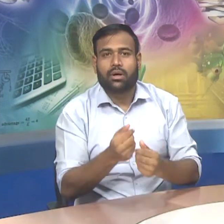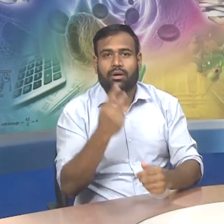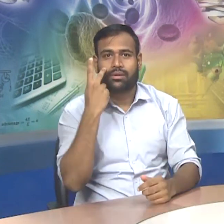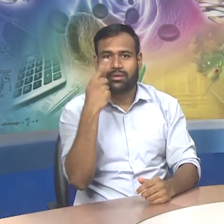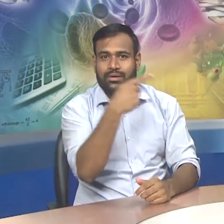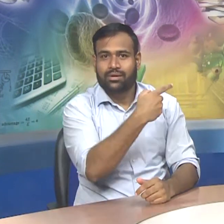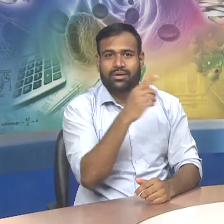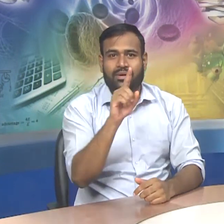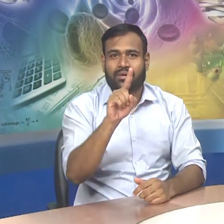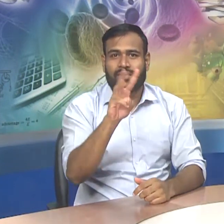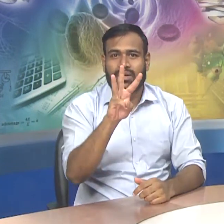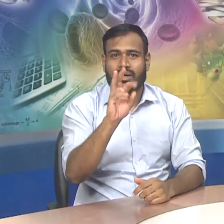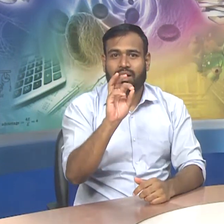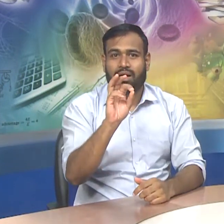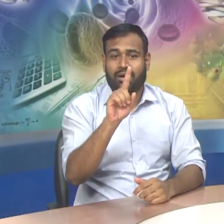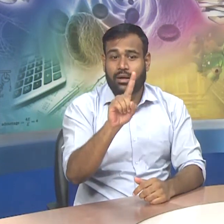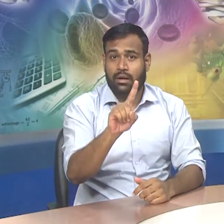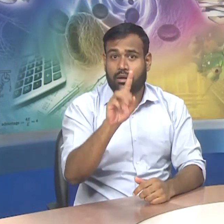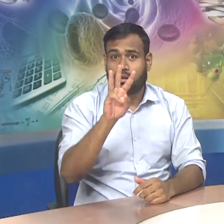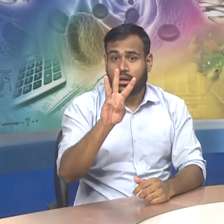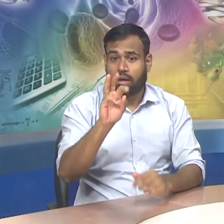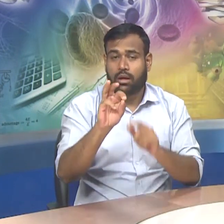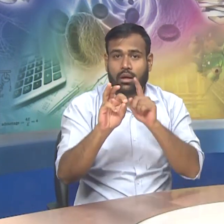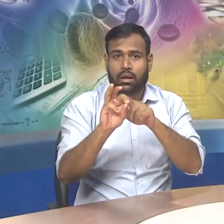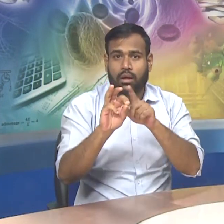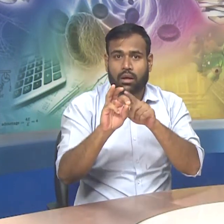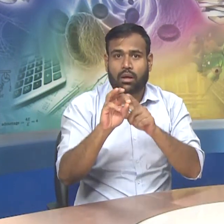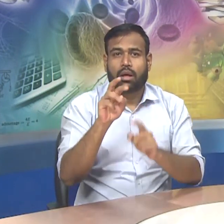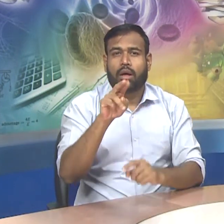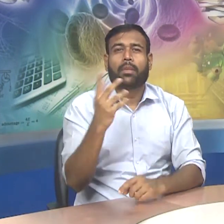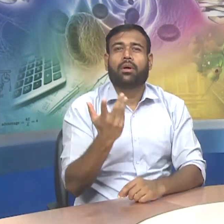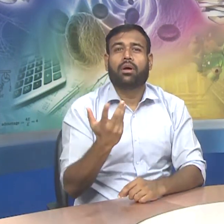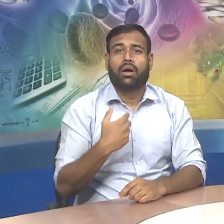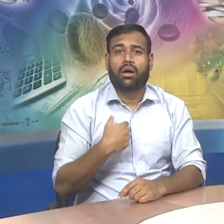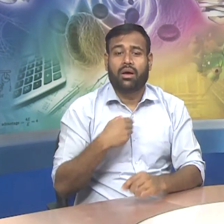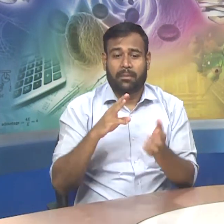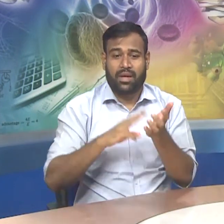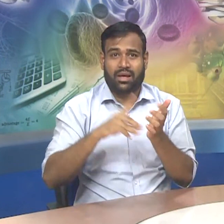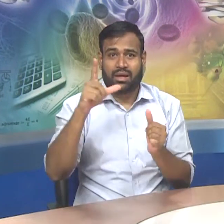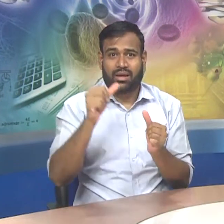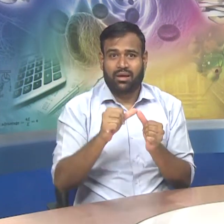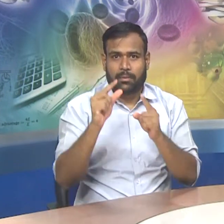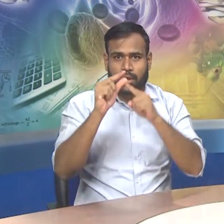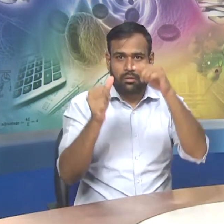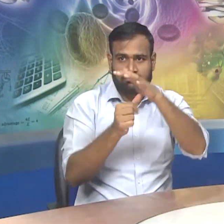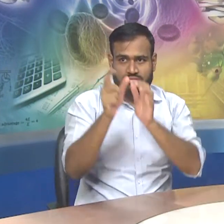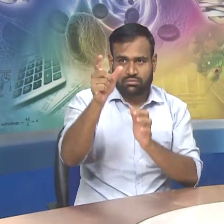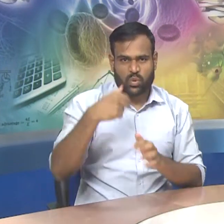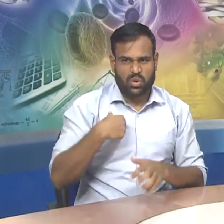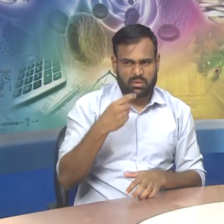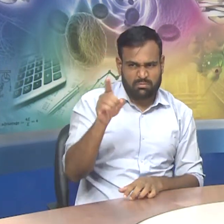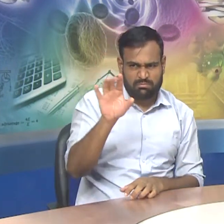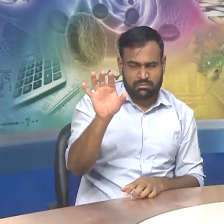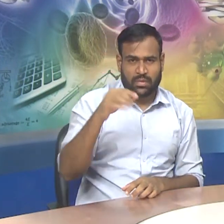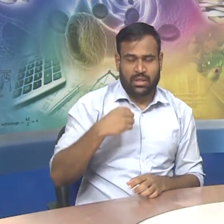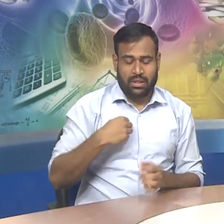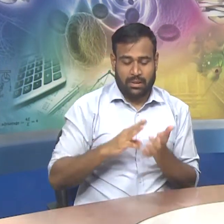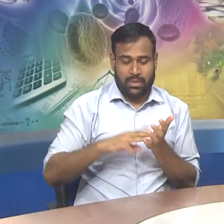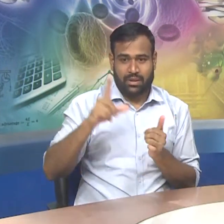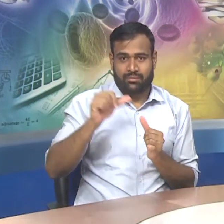That whole amount in fraction needs to be divided by 1000, which comes out to be 130.29.